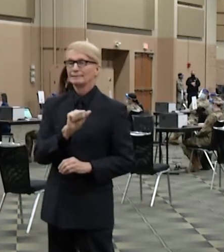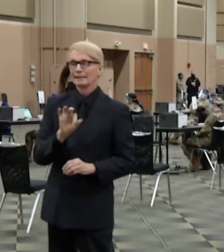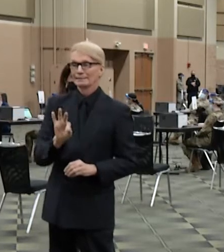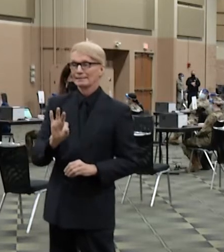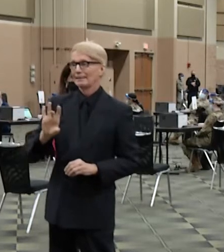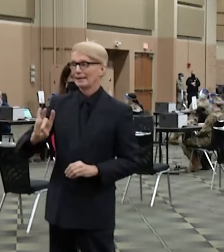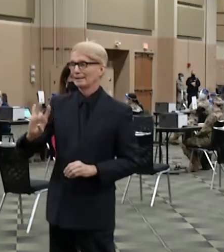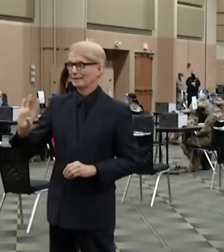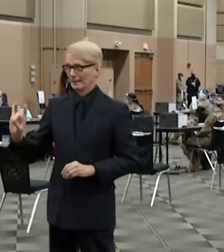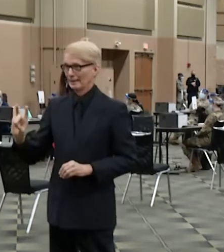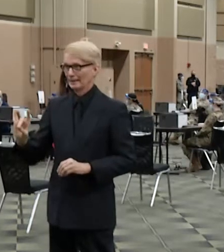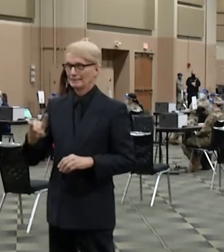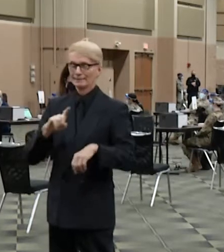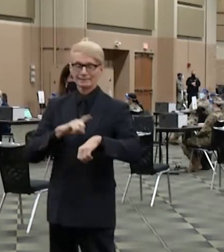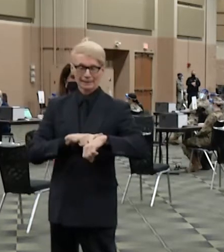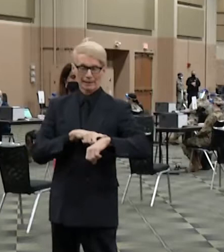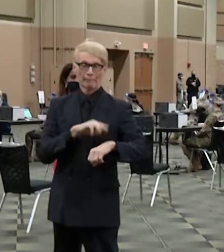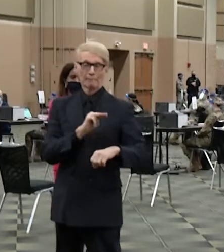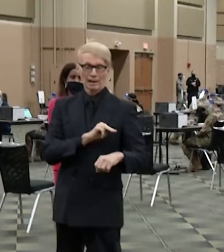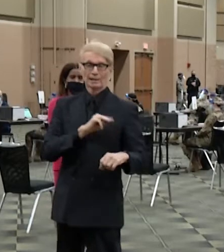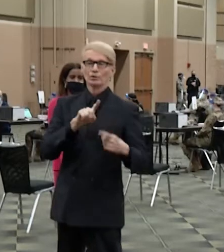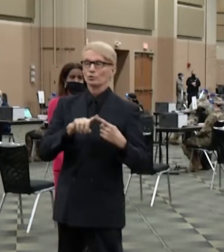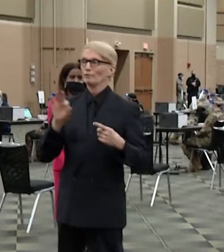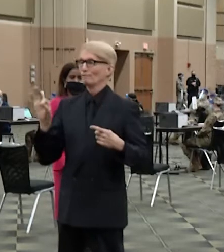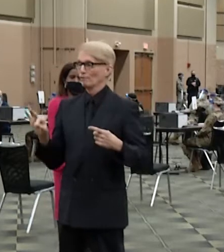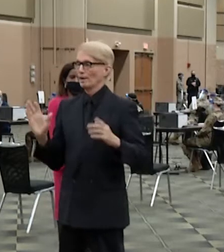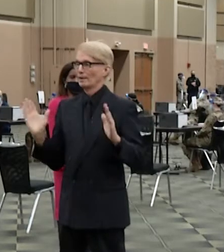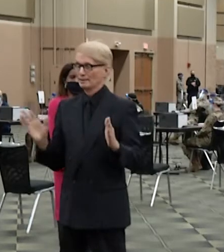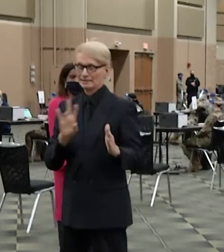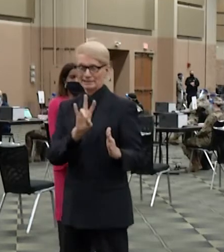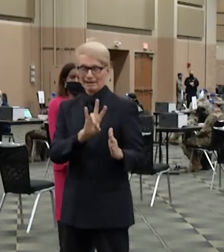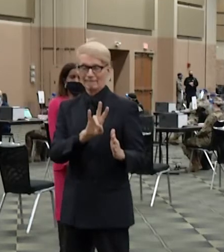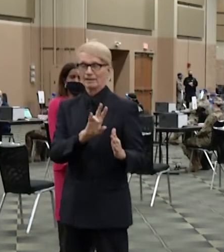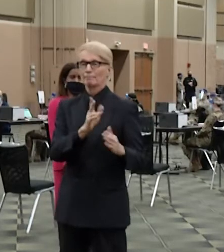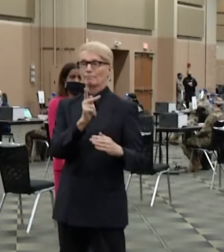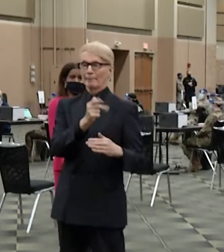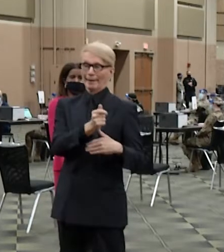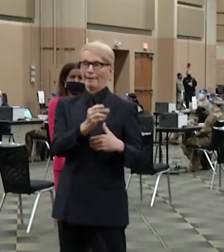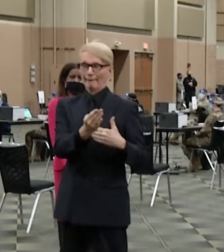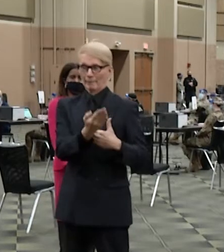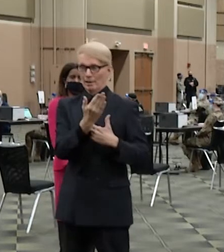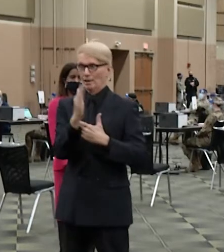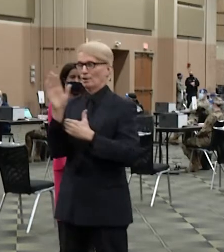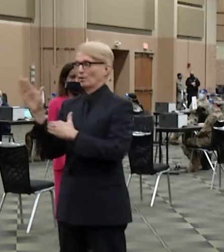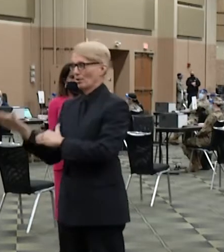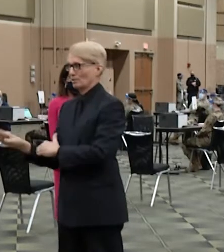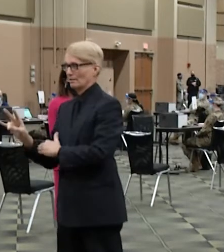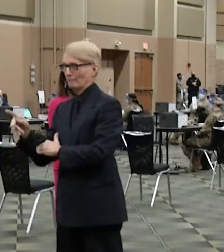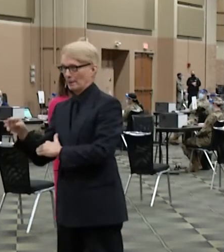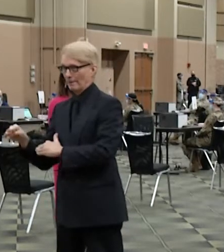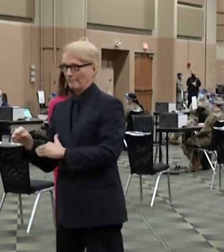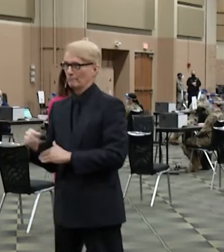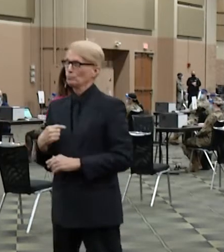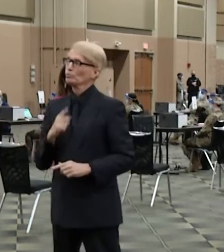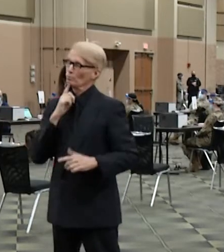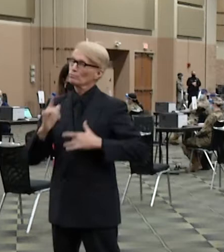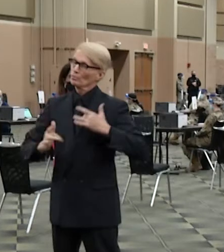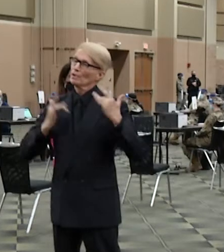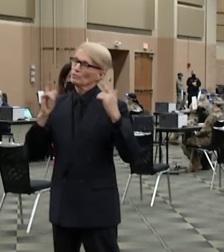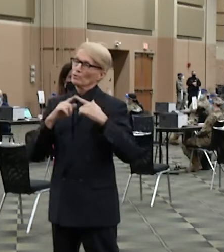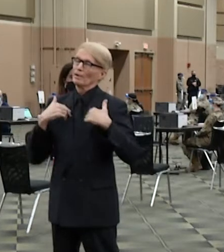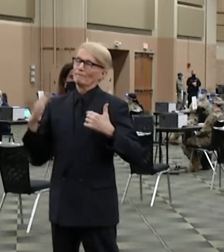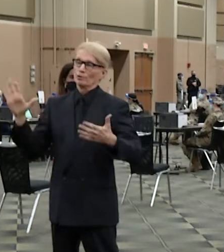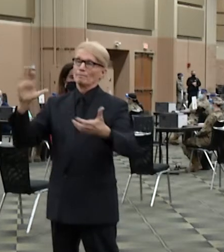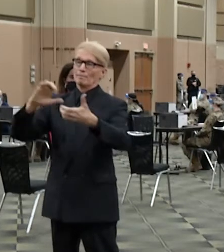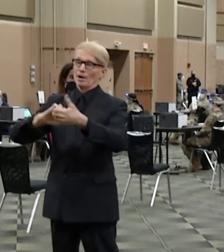1-833-308-1988, and the hours of operation are Monday through Friday, 7 to 7, but it will kick off today at noon. We are so excited to be your partner. Cook County Health is